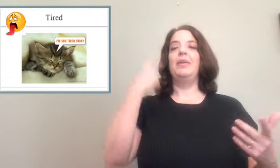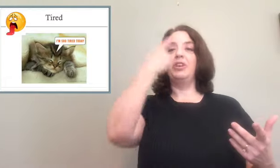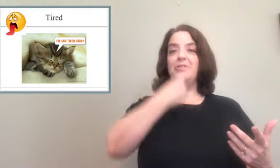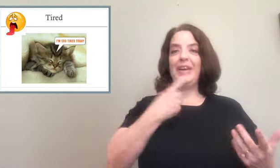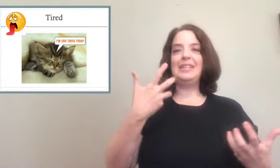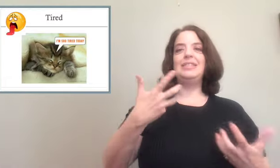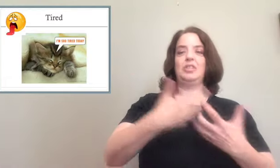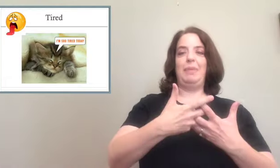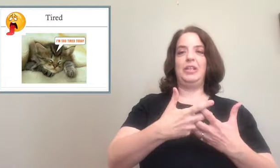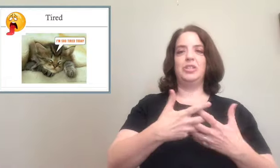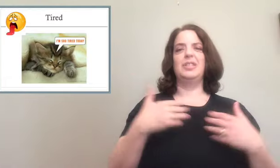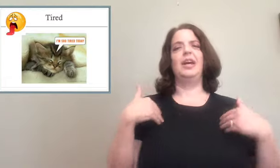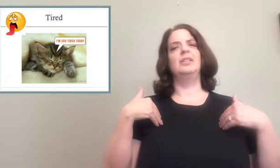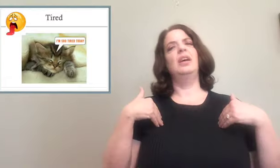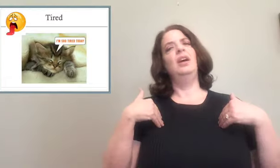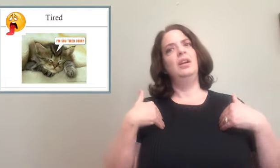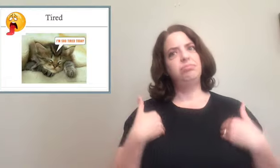Your face needs to match your signs.